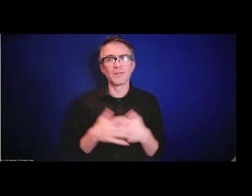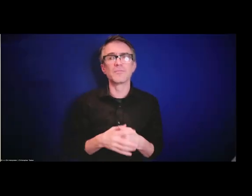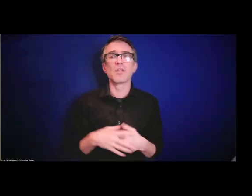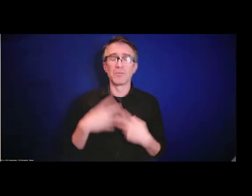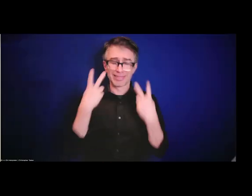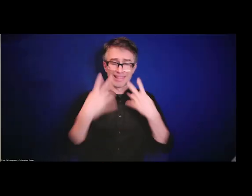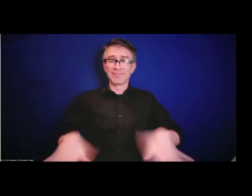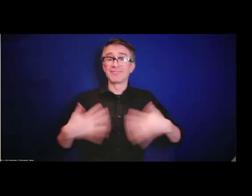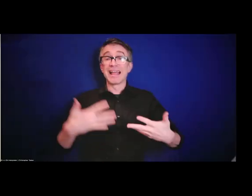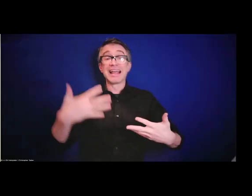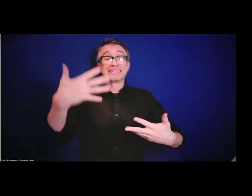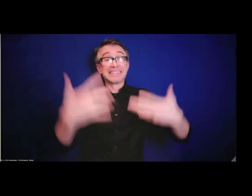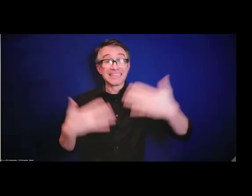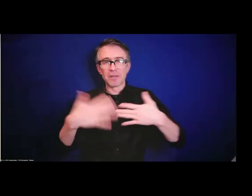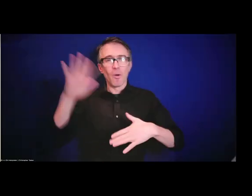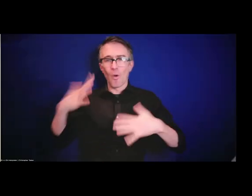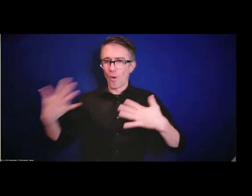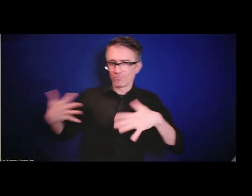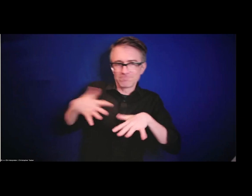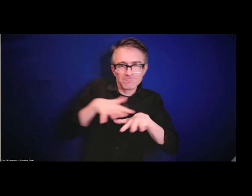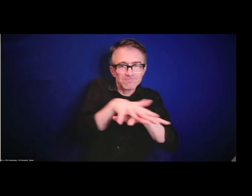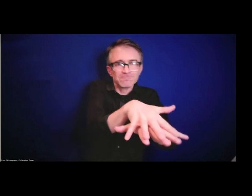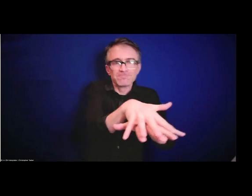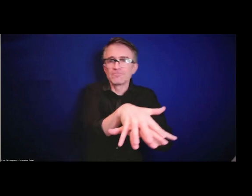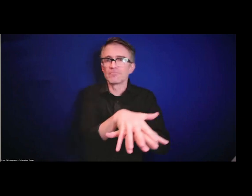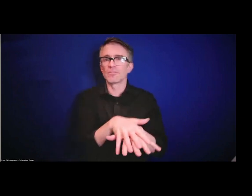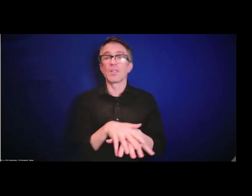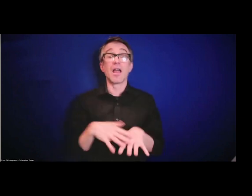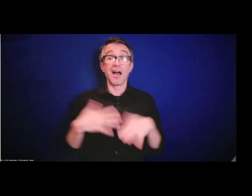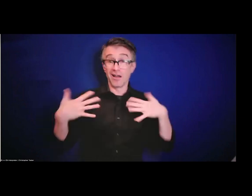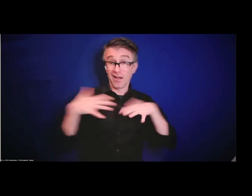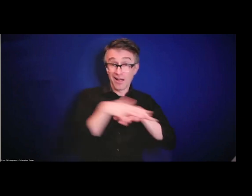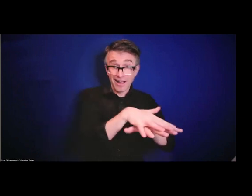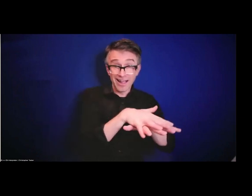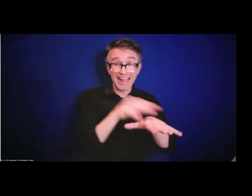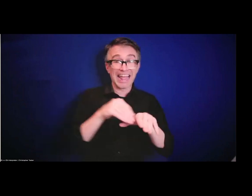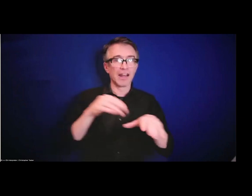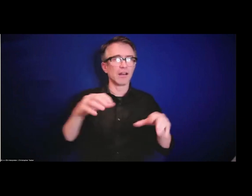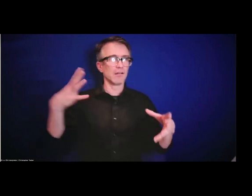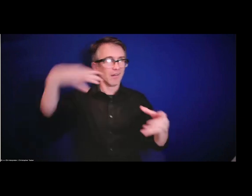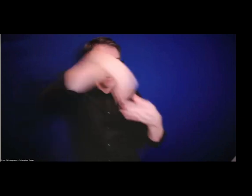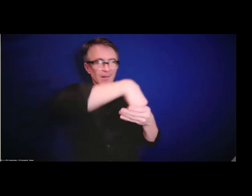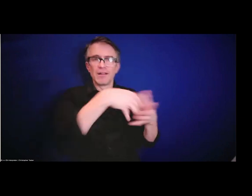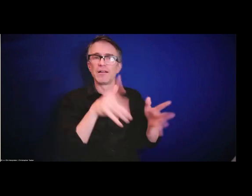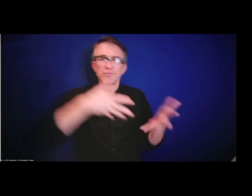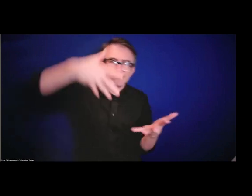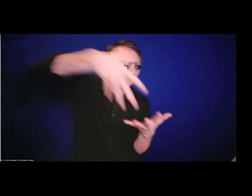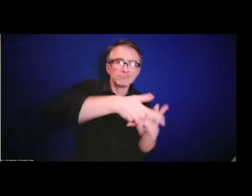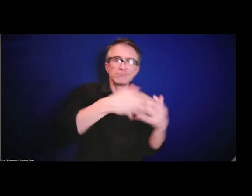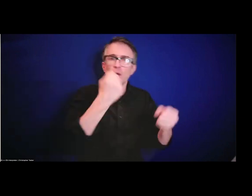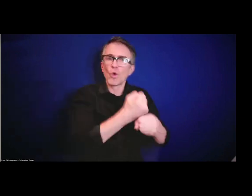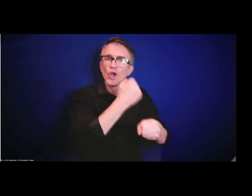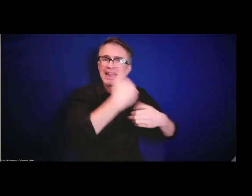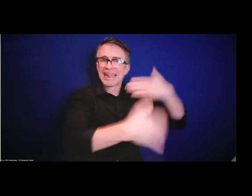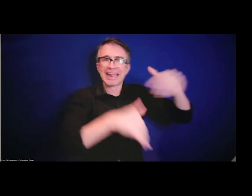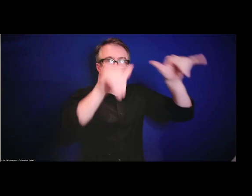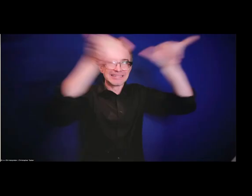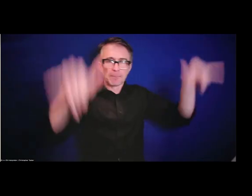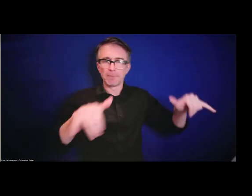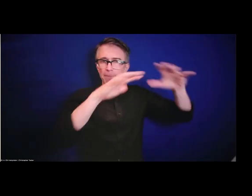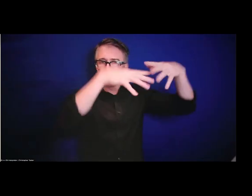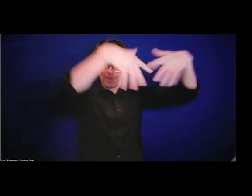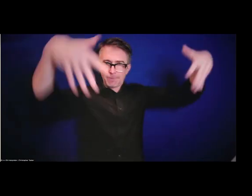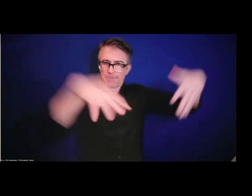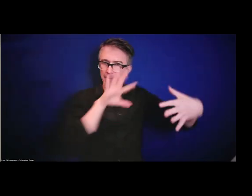it's created various working groups and various work streams. It is co-chaired by the UN Statistics Division and